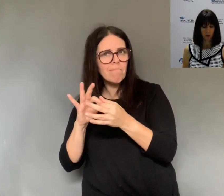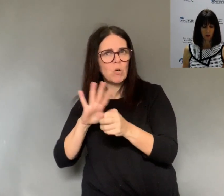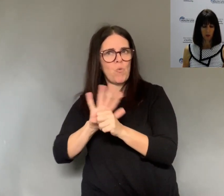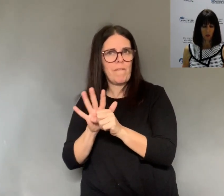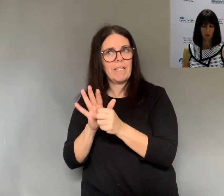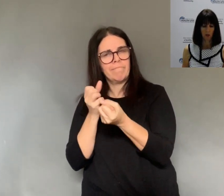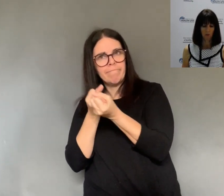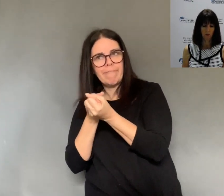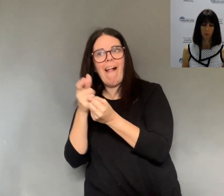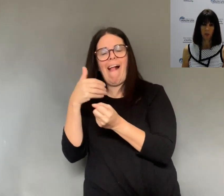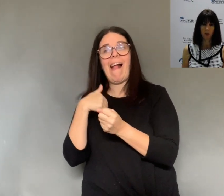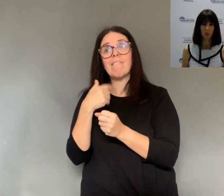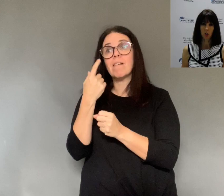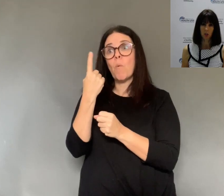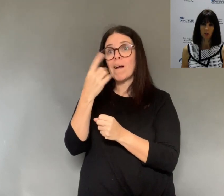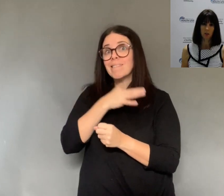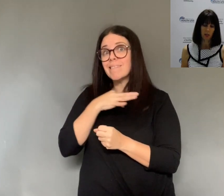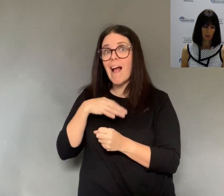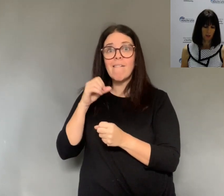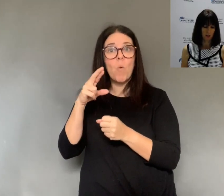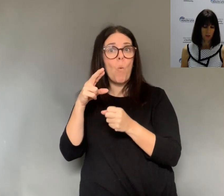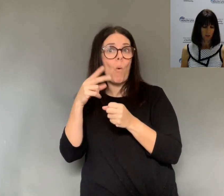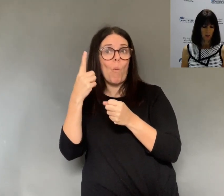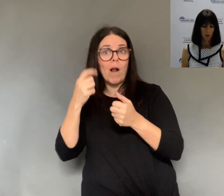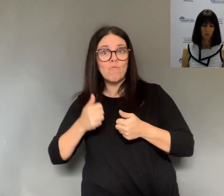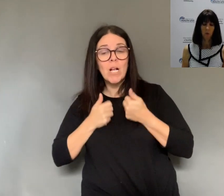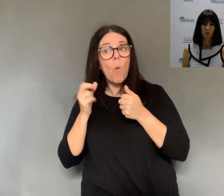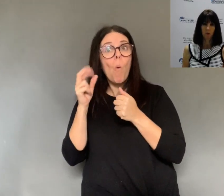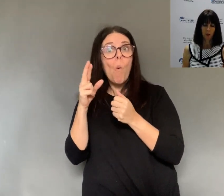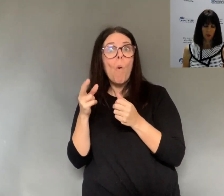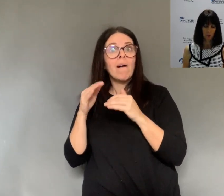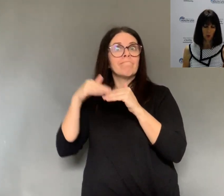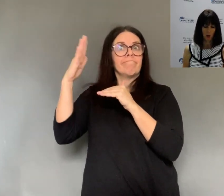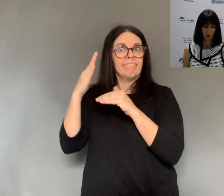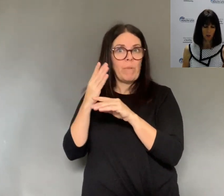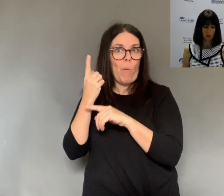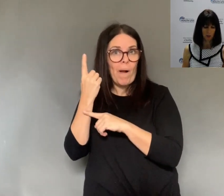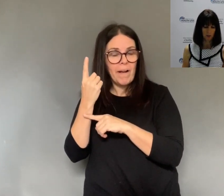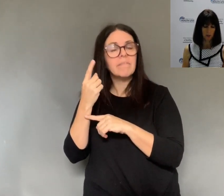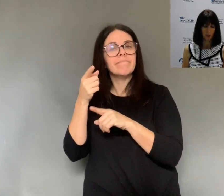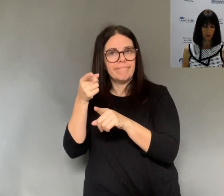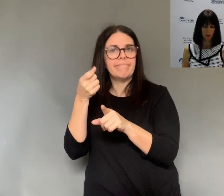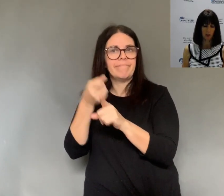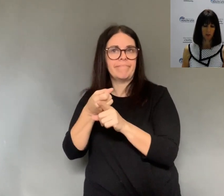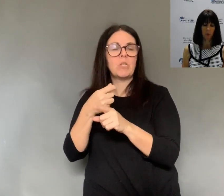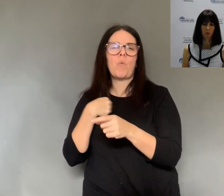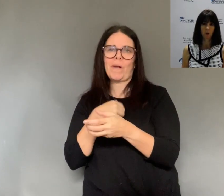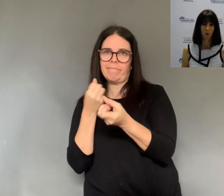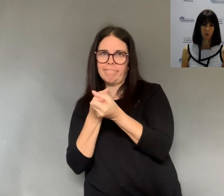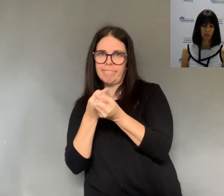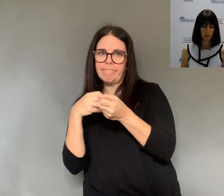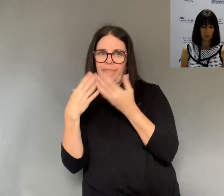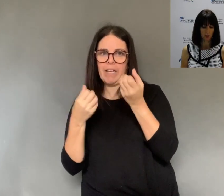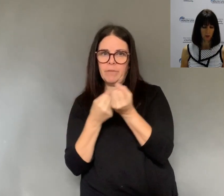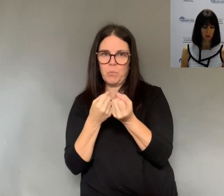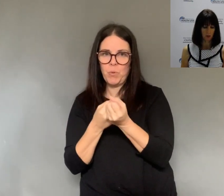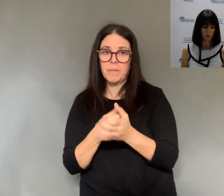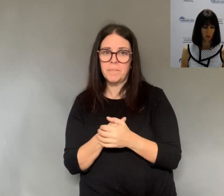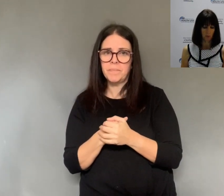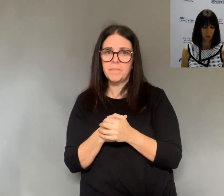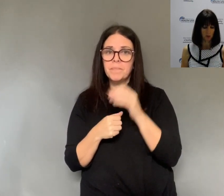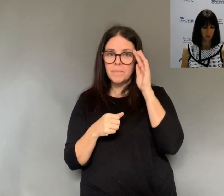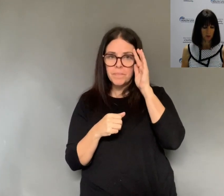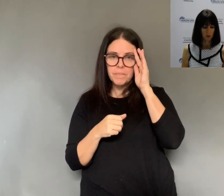falls, nausea, vomiting, chills, headaches. If you are feeling unwell and need to seek a health assessment for COVID-19, there are